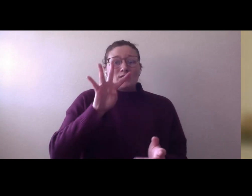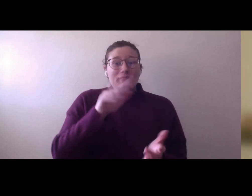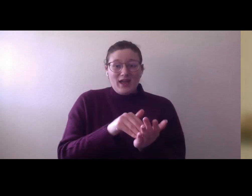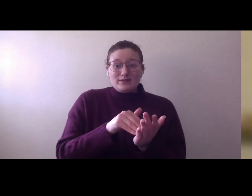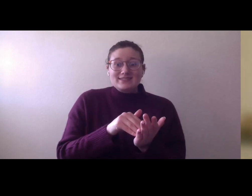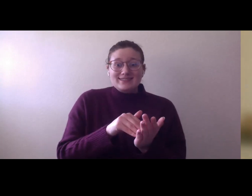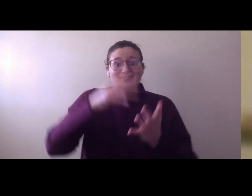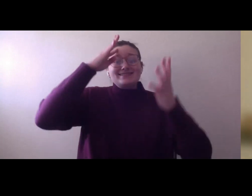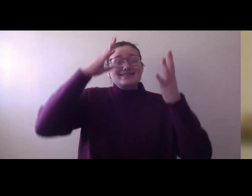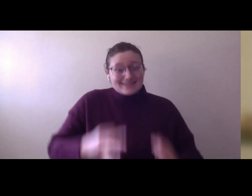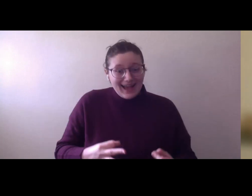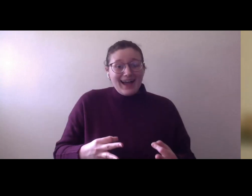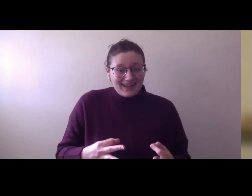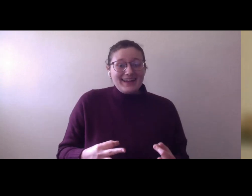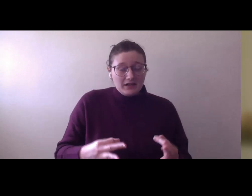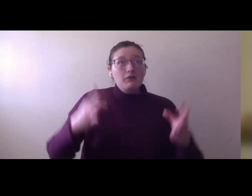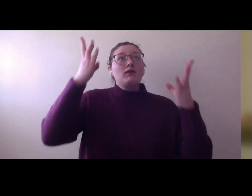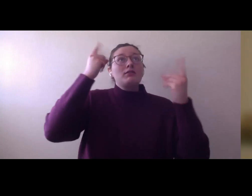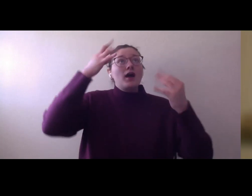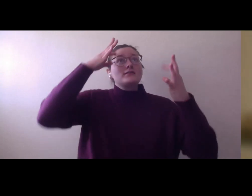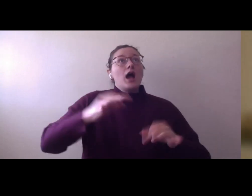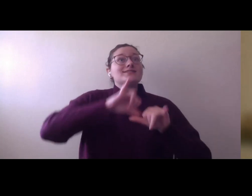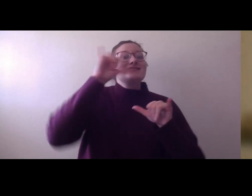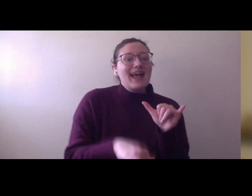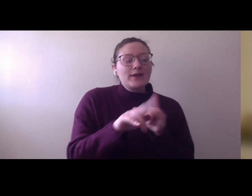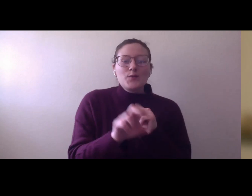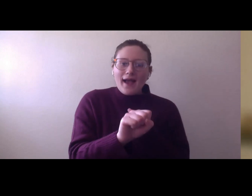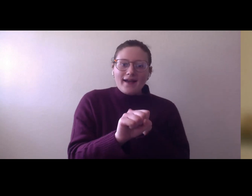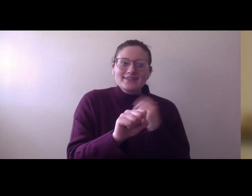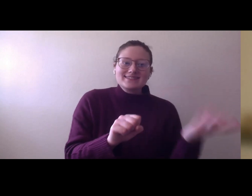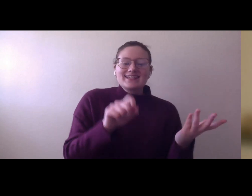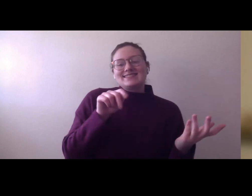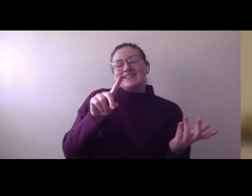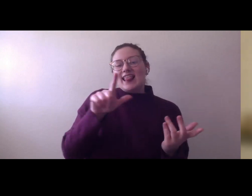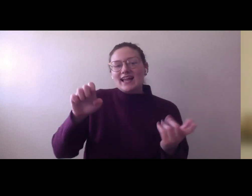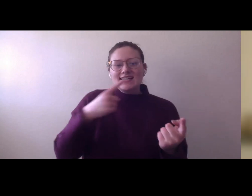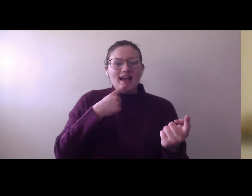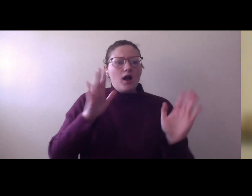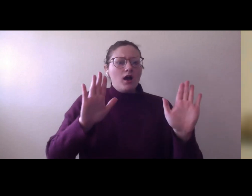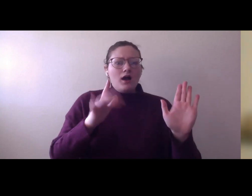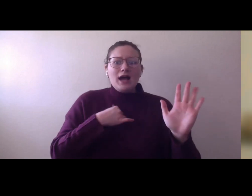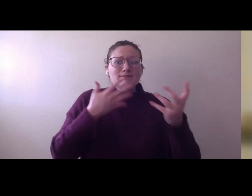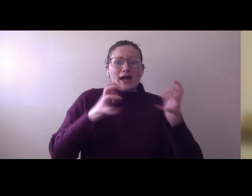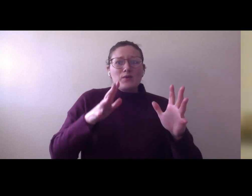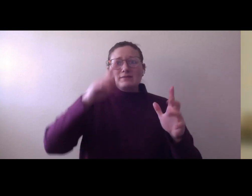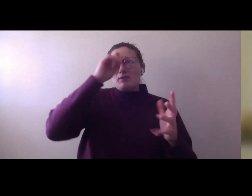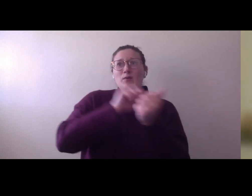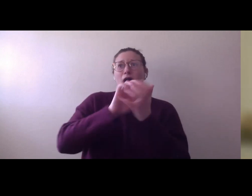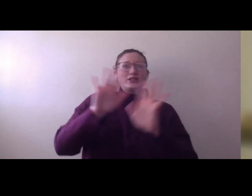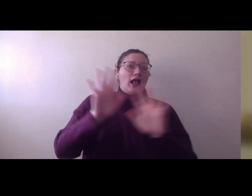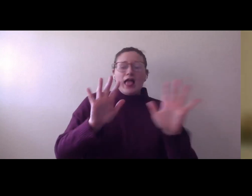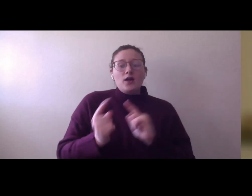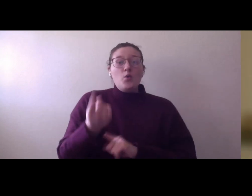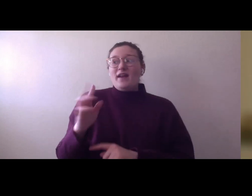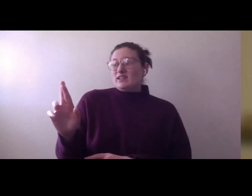the choice, conscious choice to stay in the US. So T.D. Lee said, I don't want to be brainwashed when one of his close